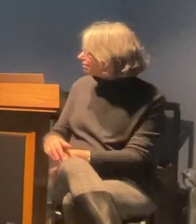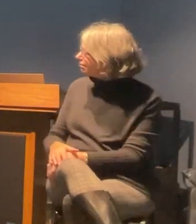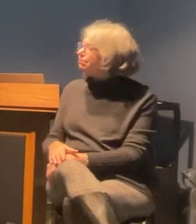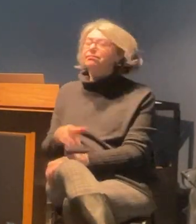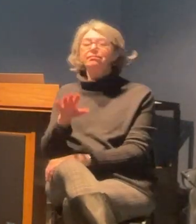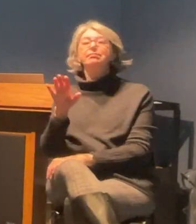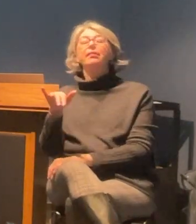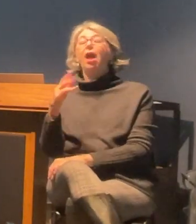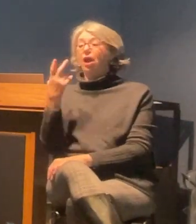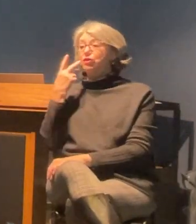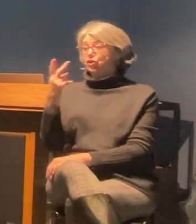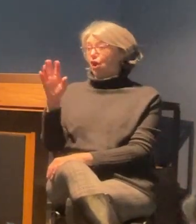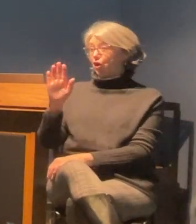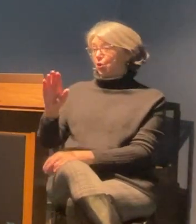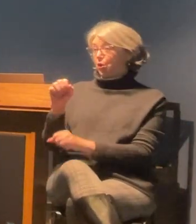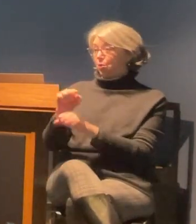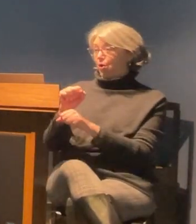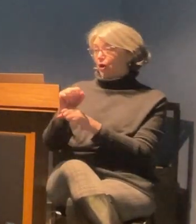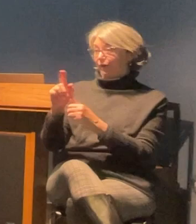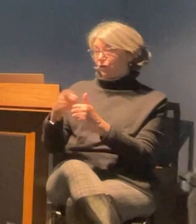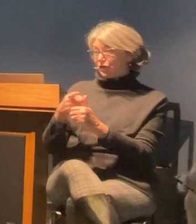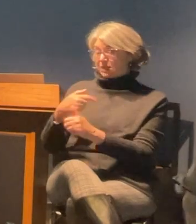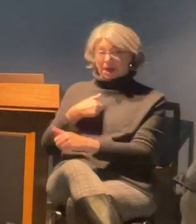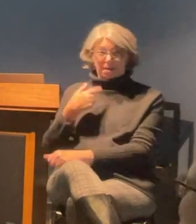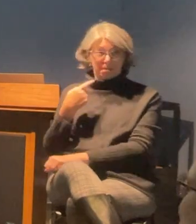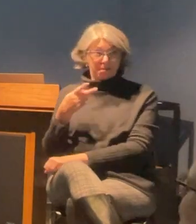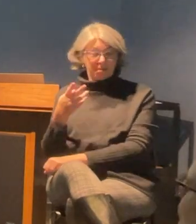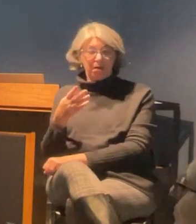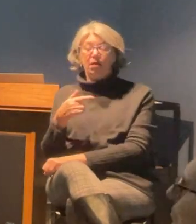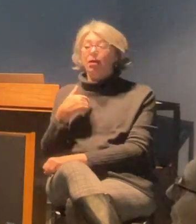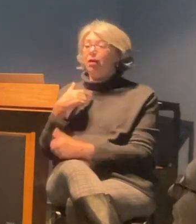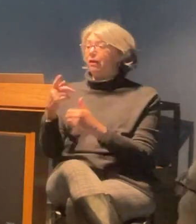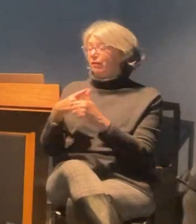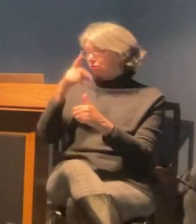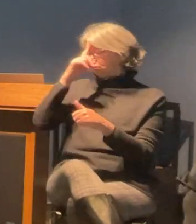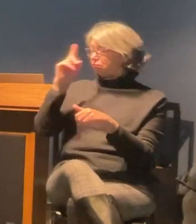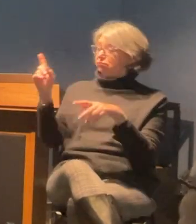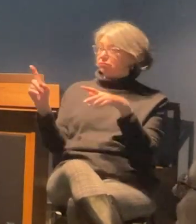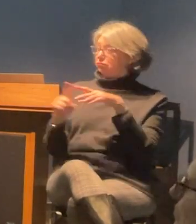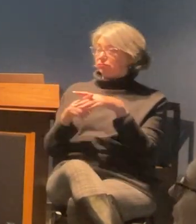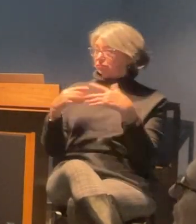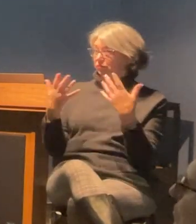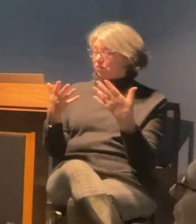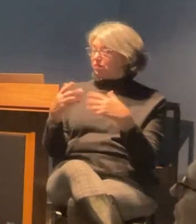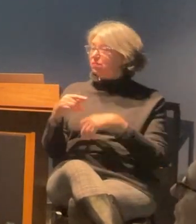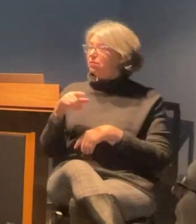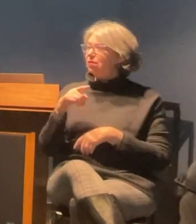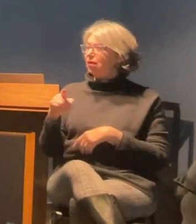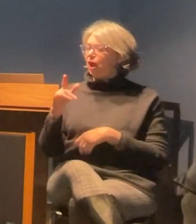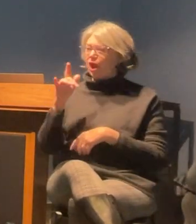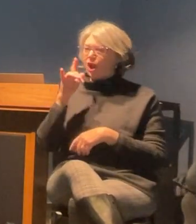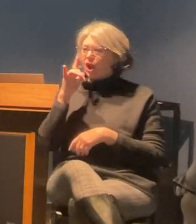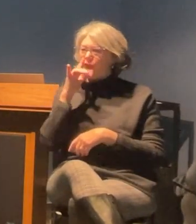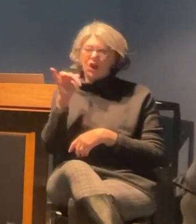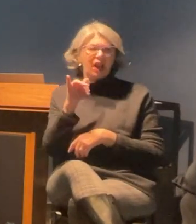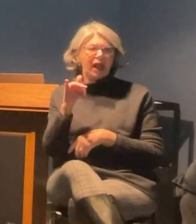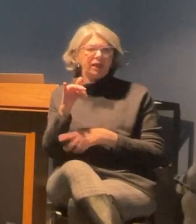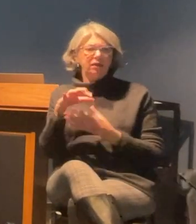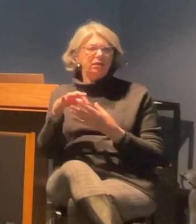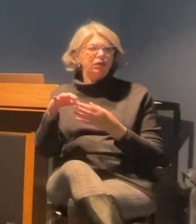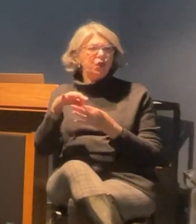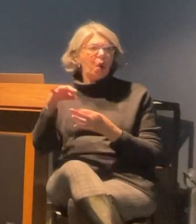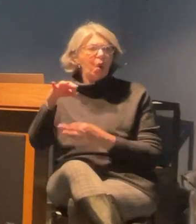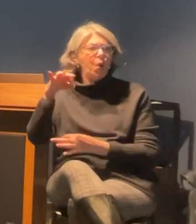I saw your work for the first time, the first thing that came to mind is that these looks like ghosts